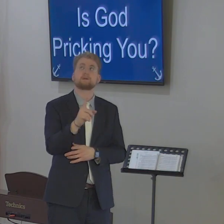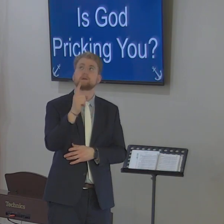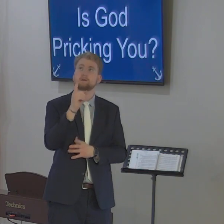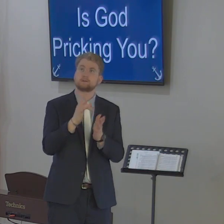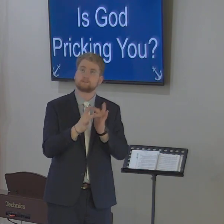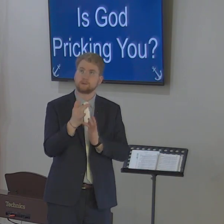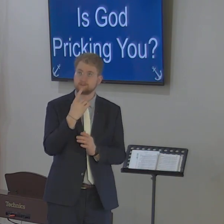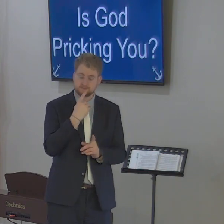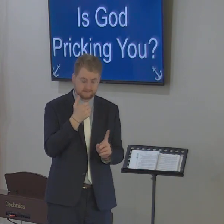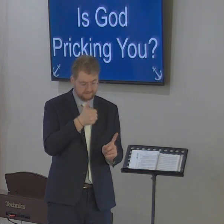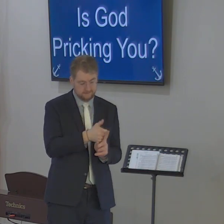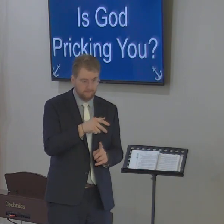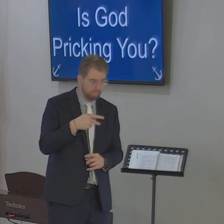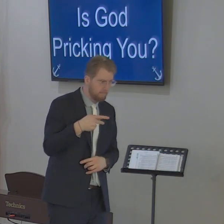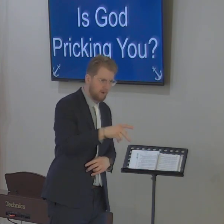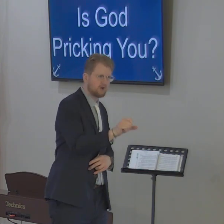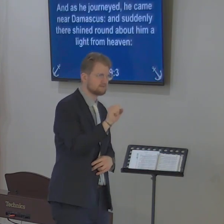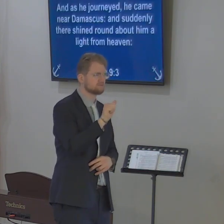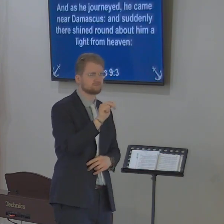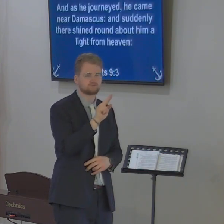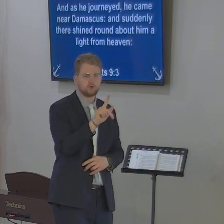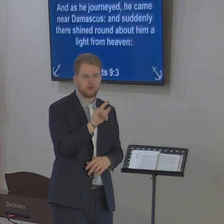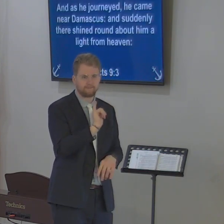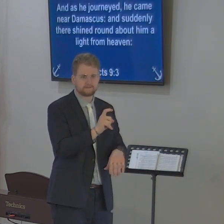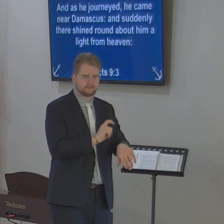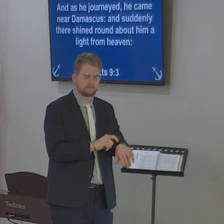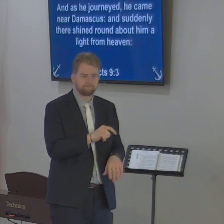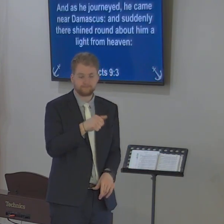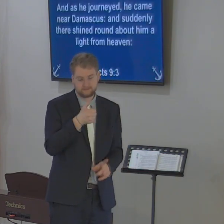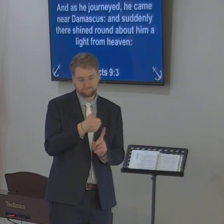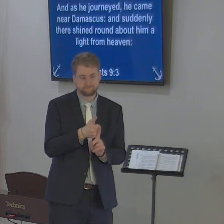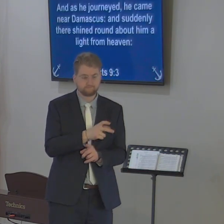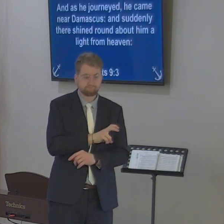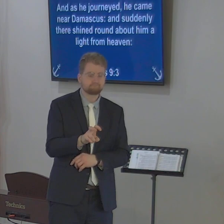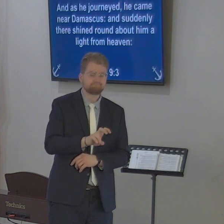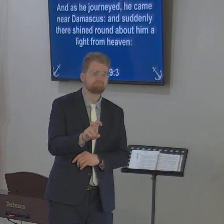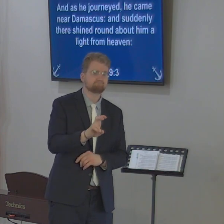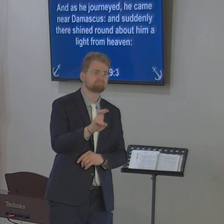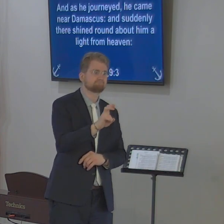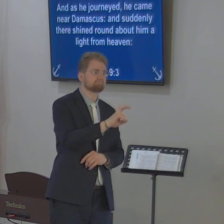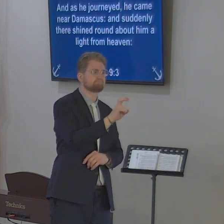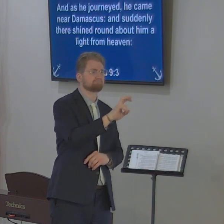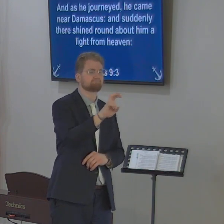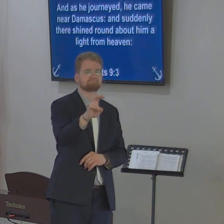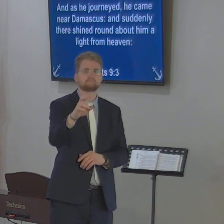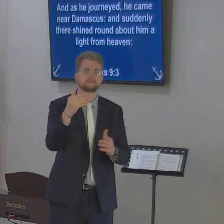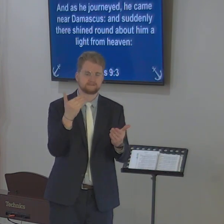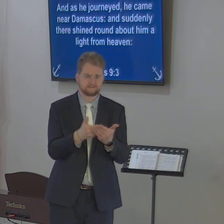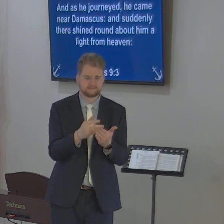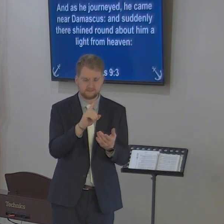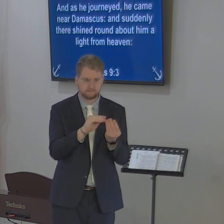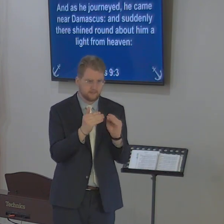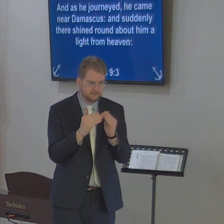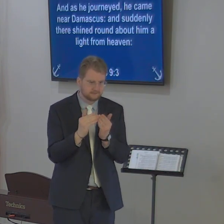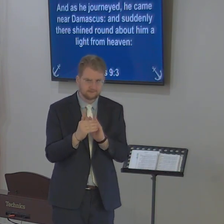this is Paul, Saul at the time, as he journeyed, he came near Damascus, and suddenly there shined a light.